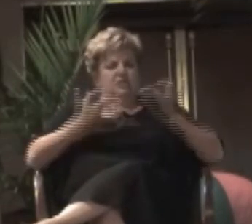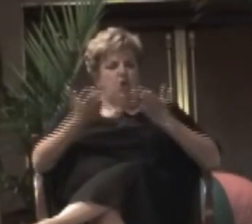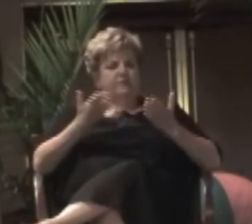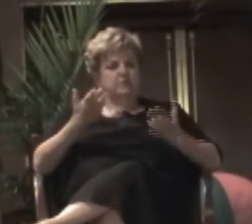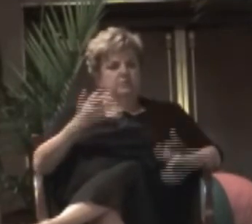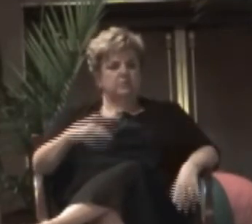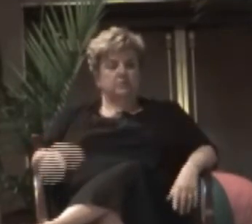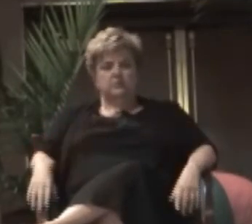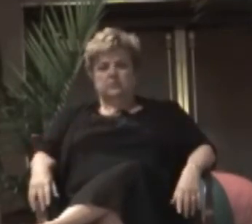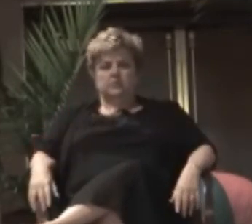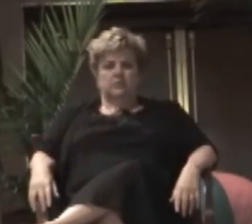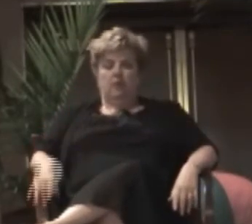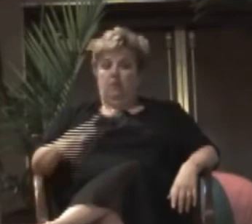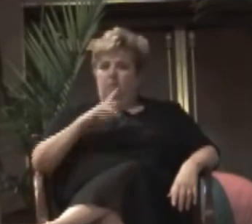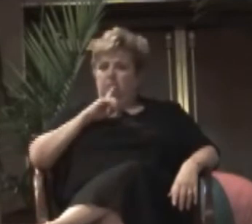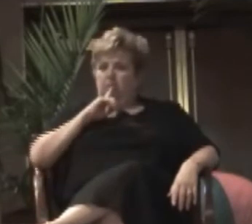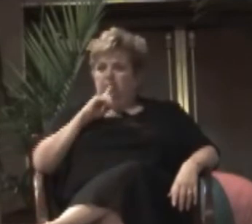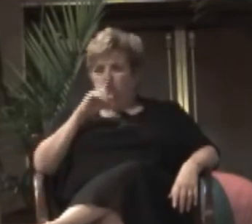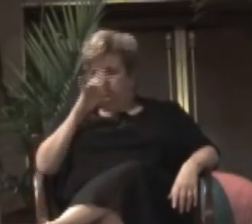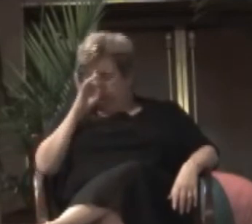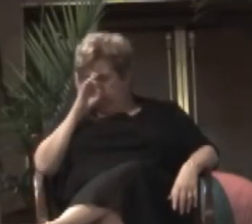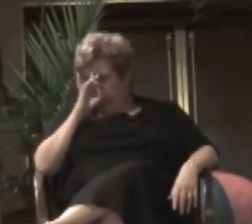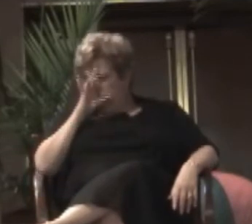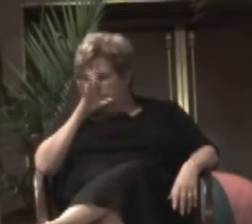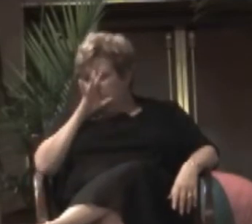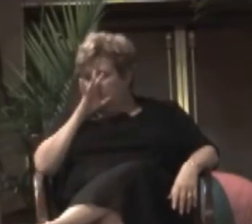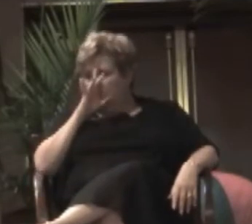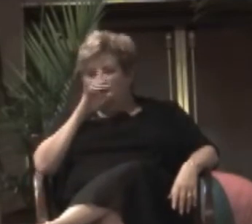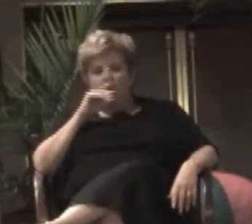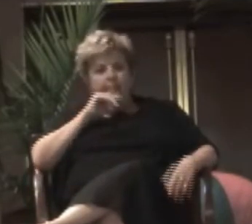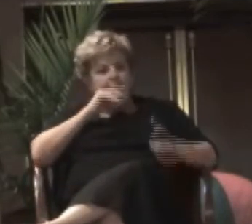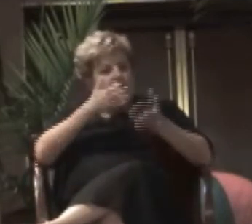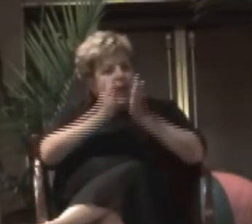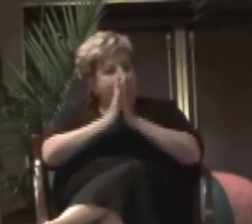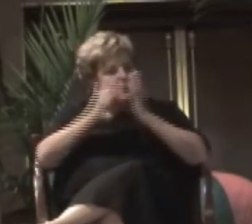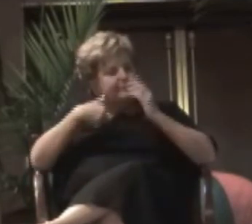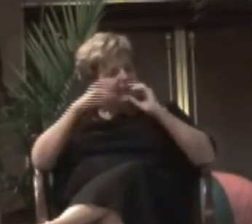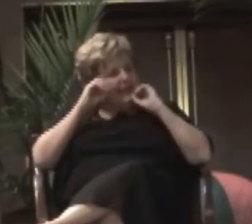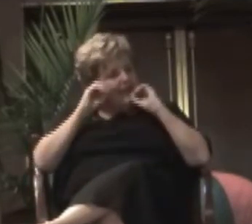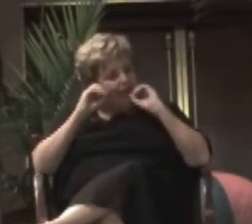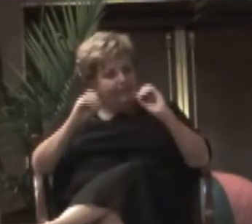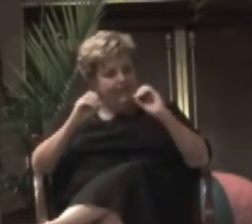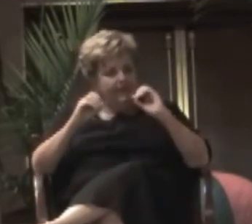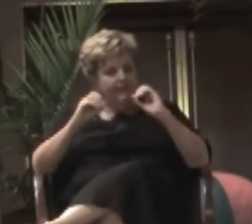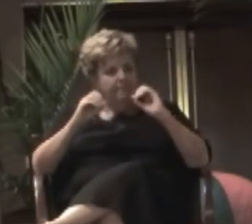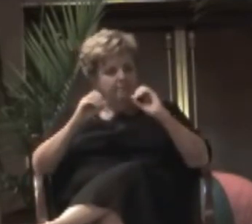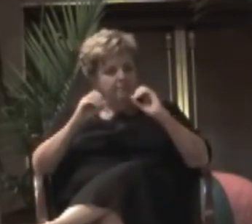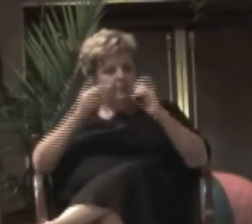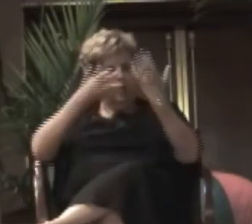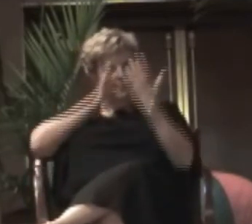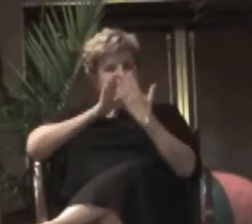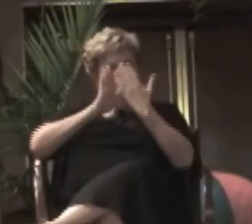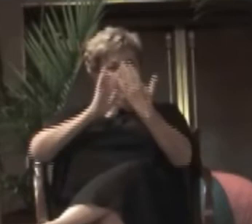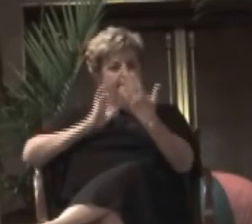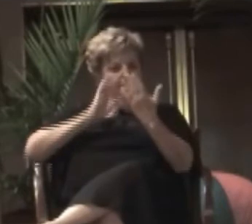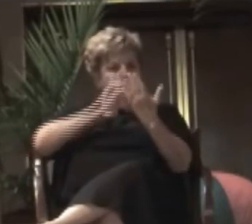Beauty, real beauty. They didn't even ask me any questions. When I went before the board for final consideration, there was